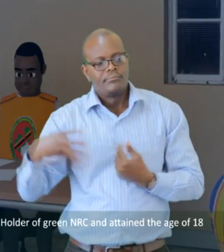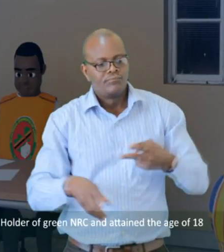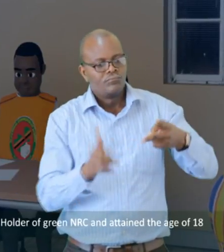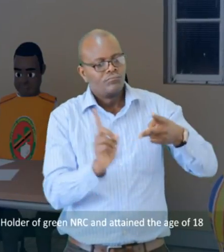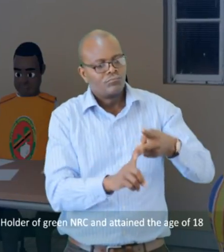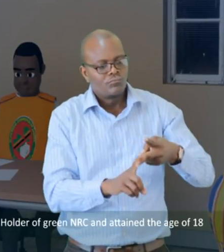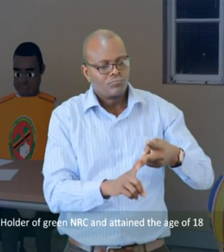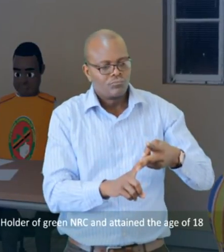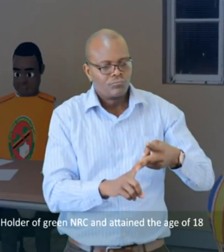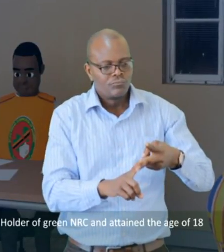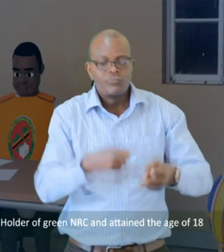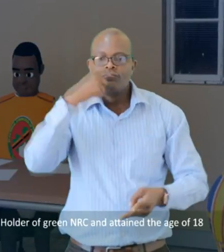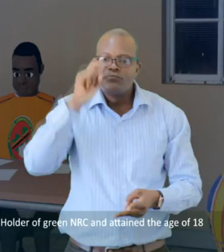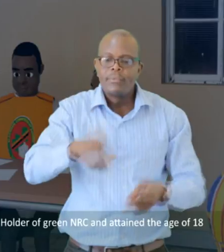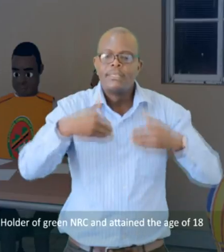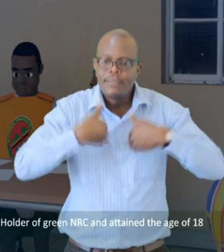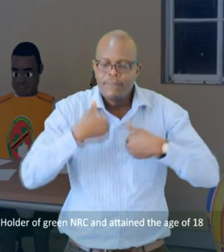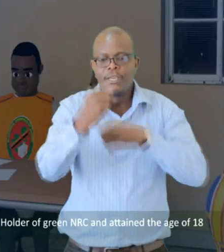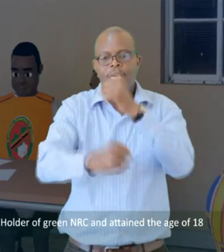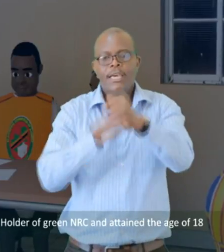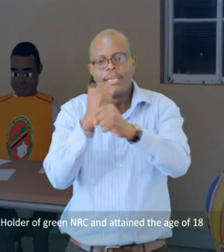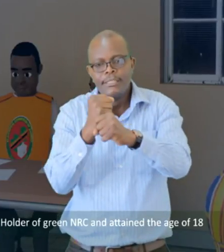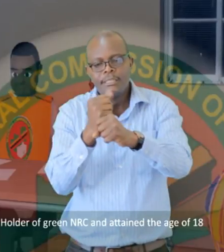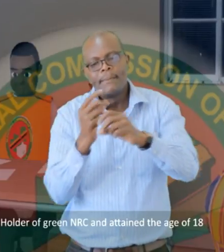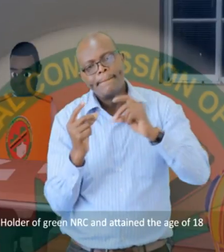Holder of green NRC and attain the age of 18.